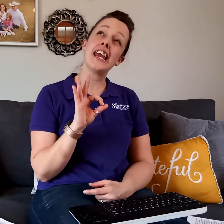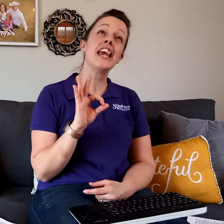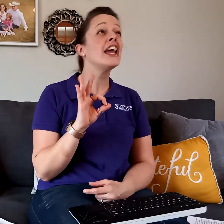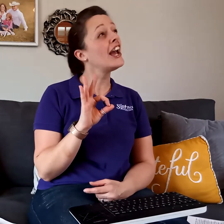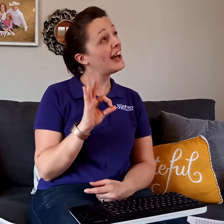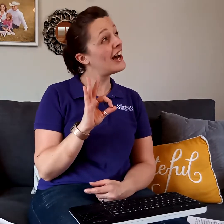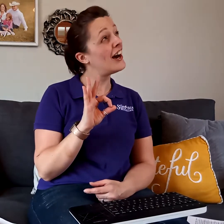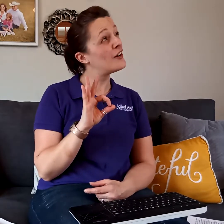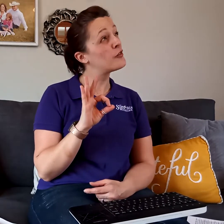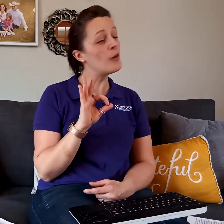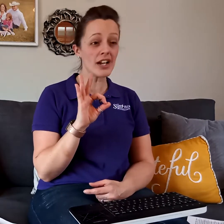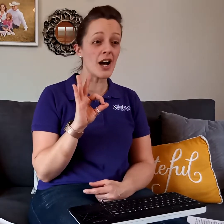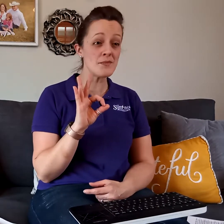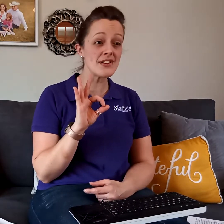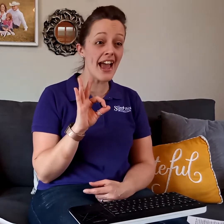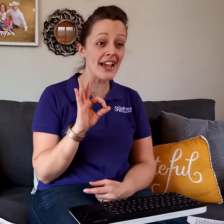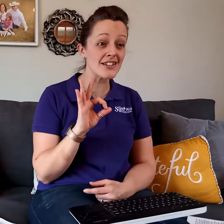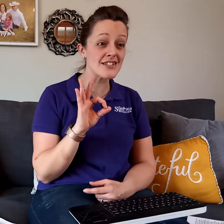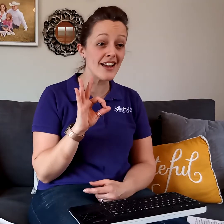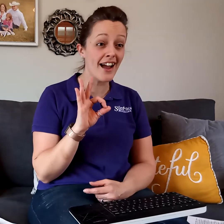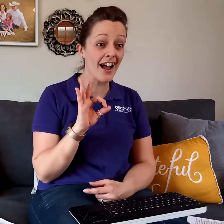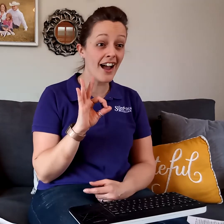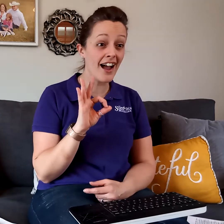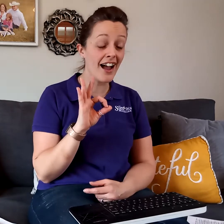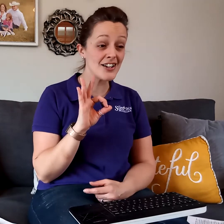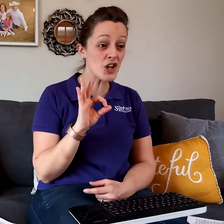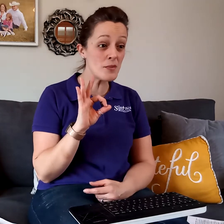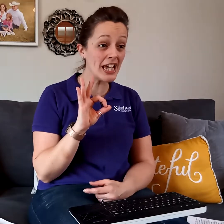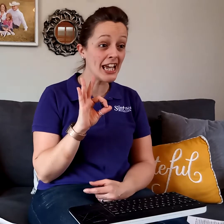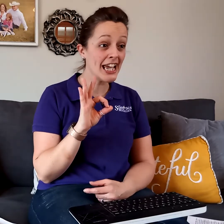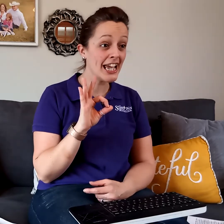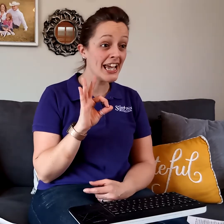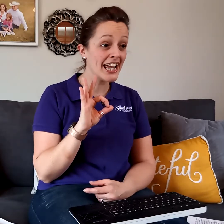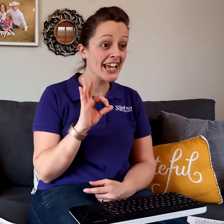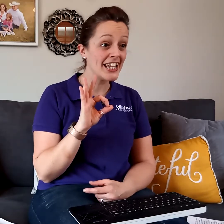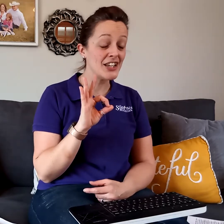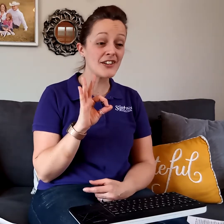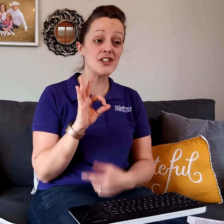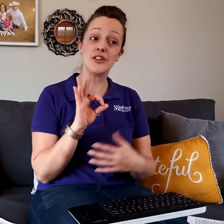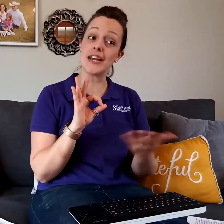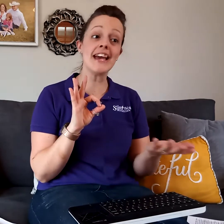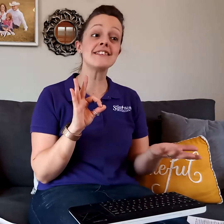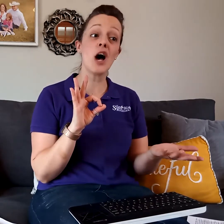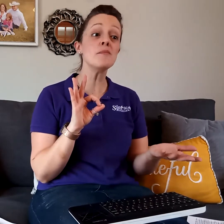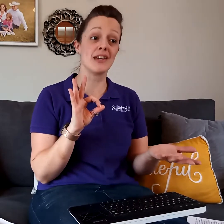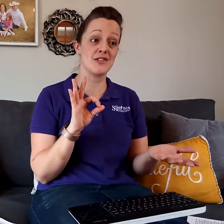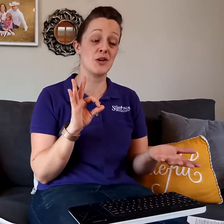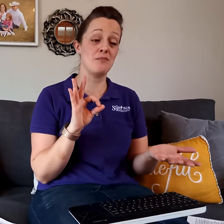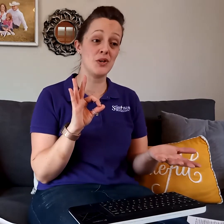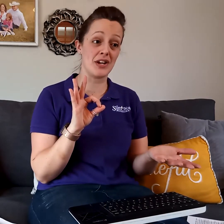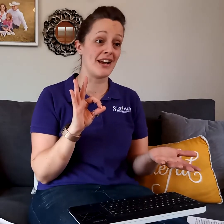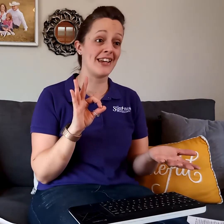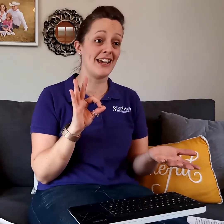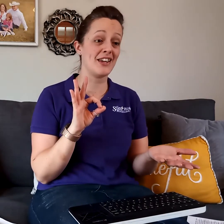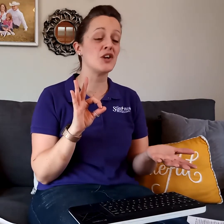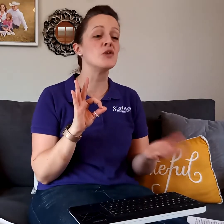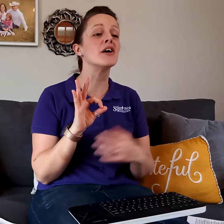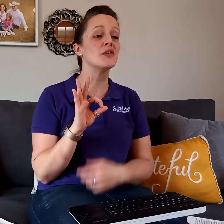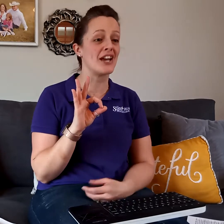E, F. What comes next? Show me. You can't tell me because you're muted. I can't hear you, but you can